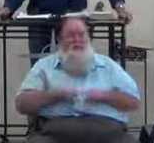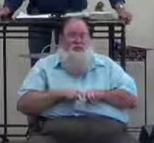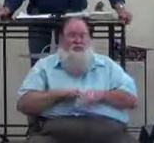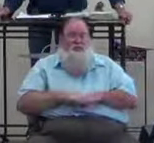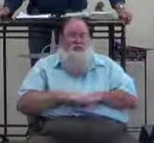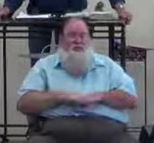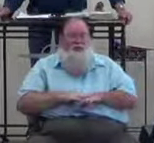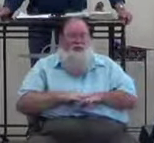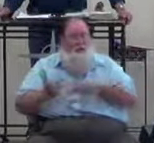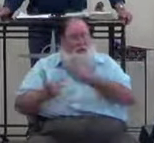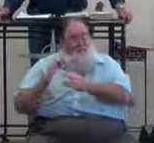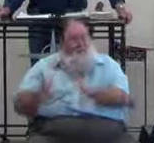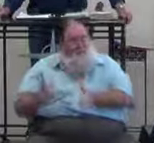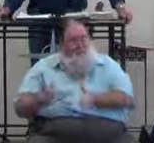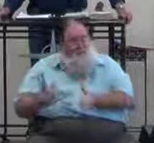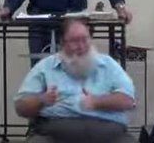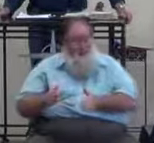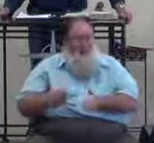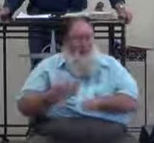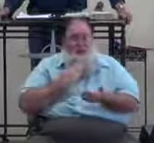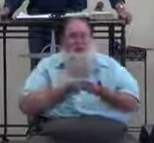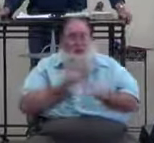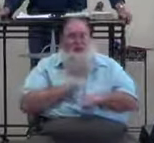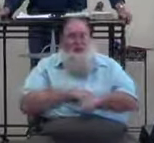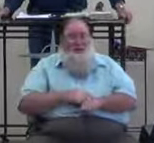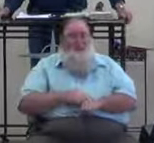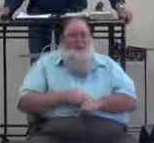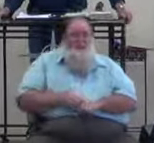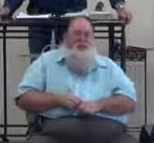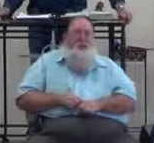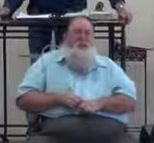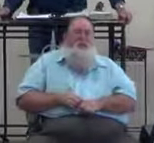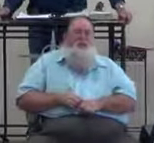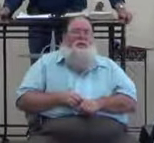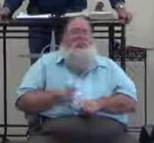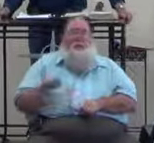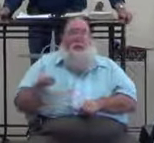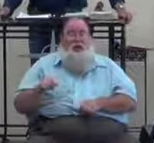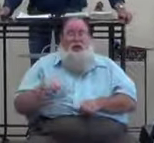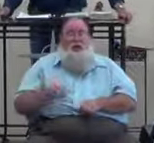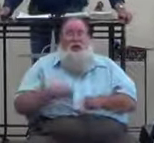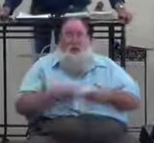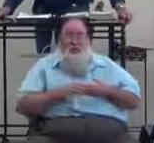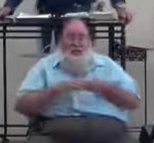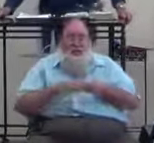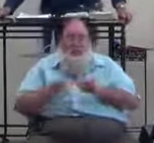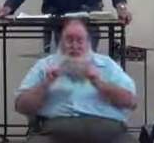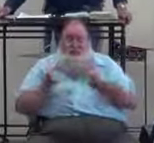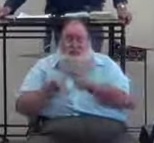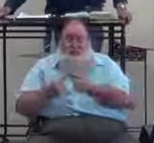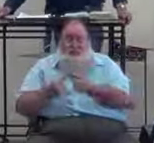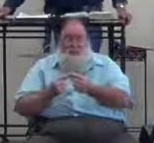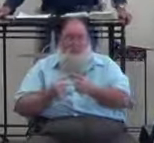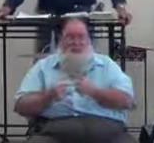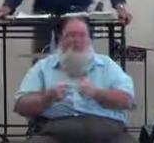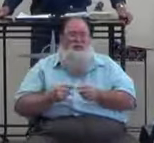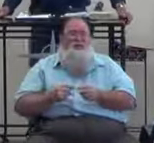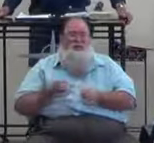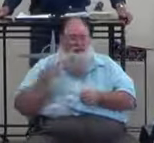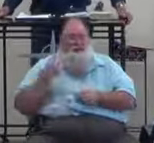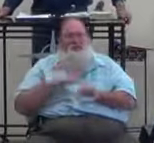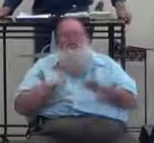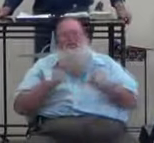And he takes over groups, and he's very knowledgeable in all the archaeological digs, the places you go.